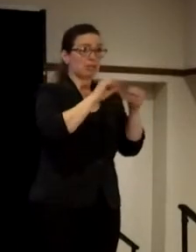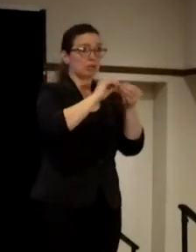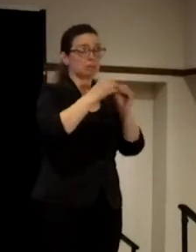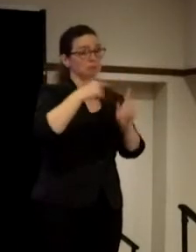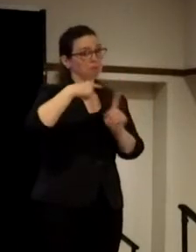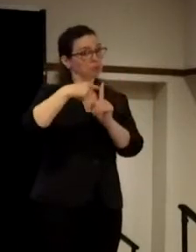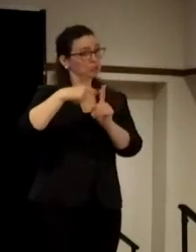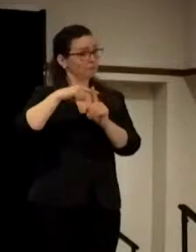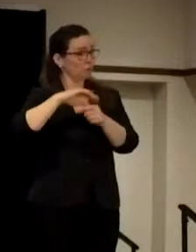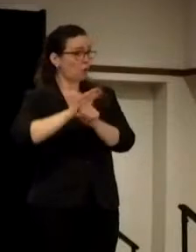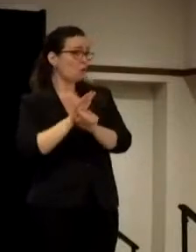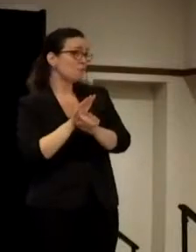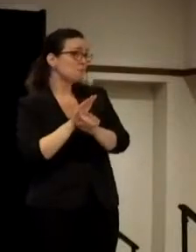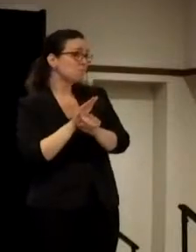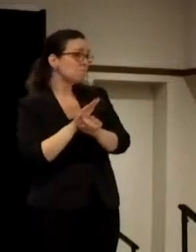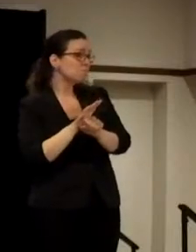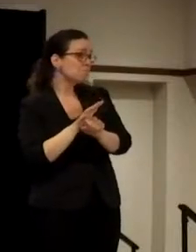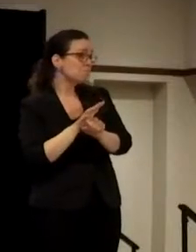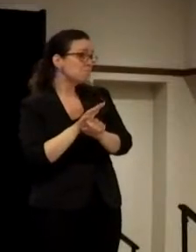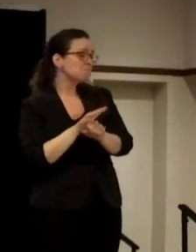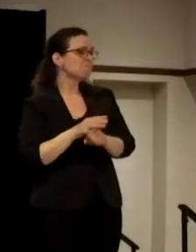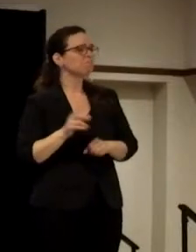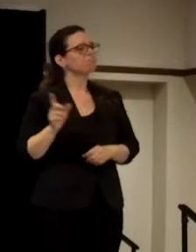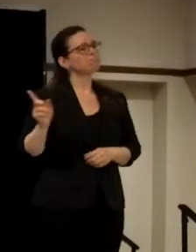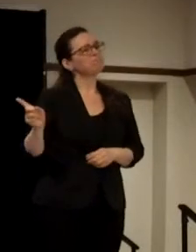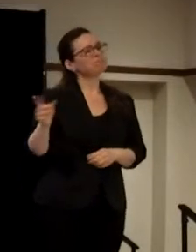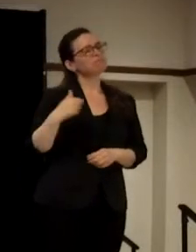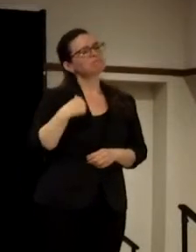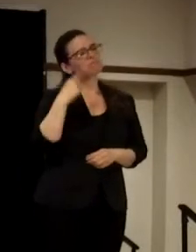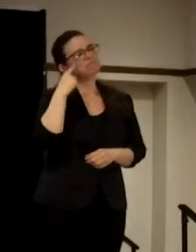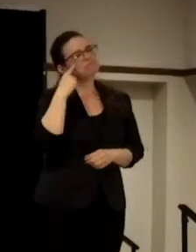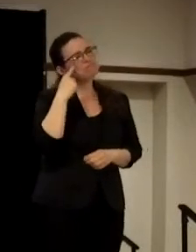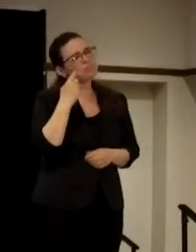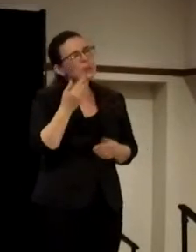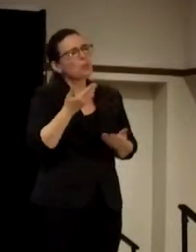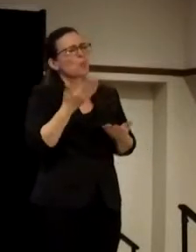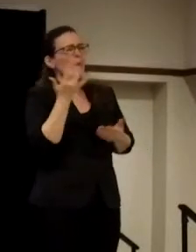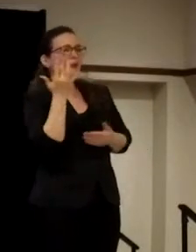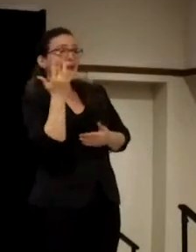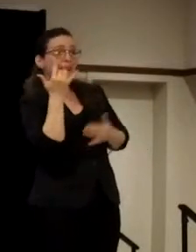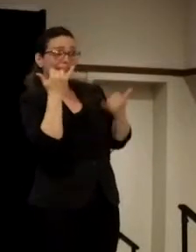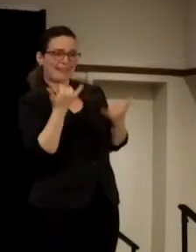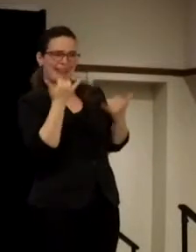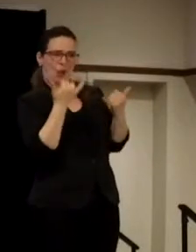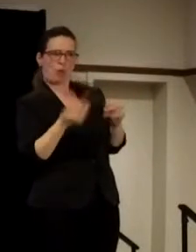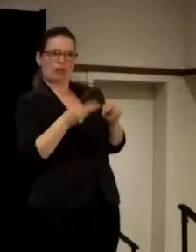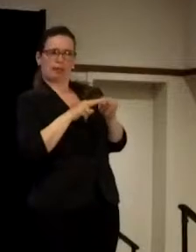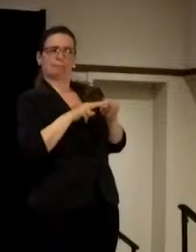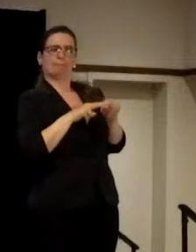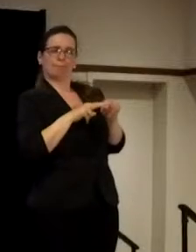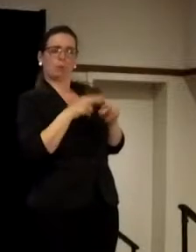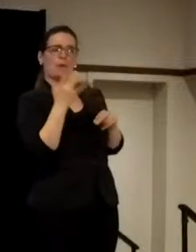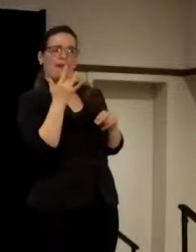to more cases. Certainly, the